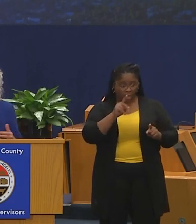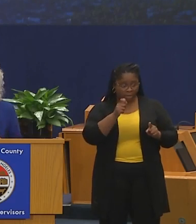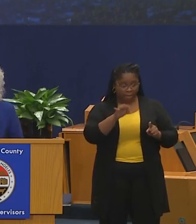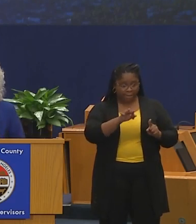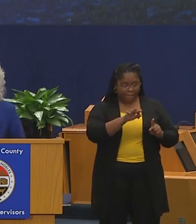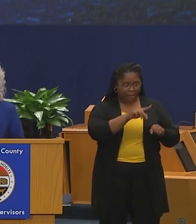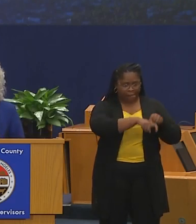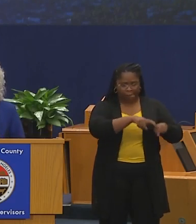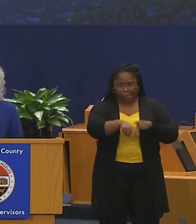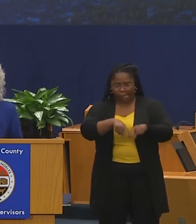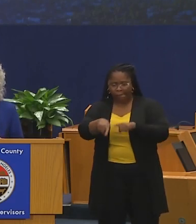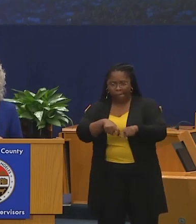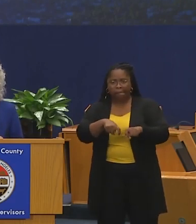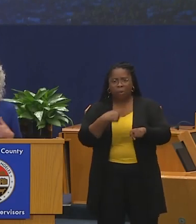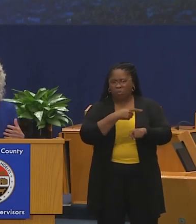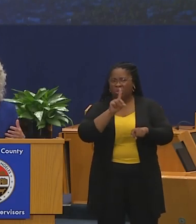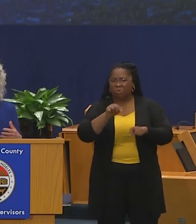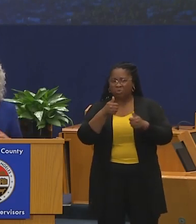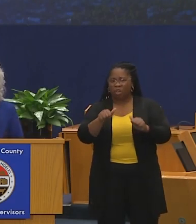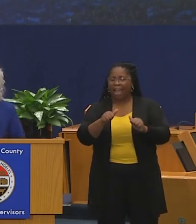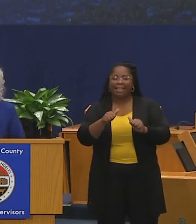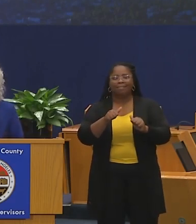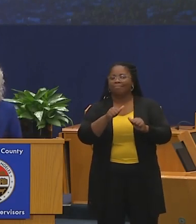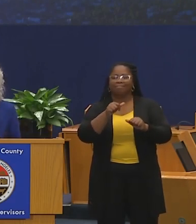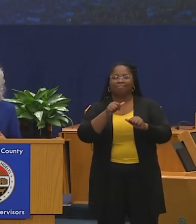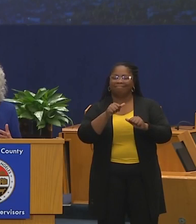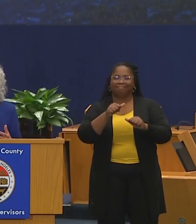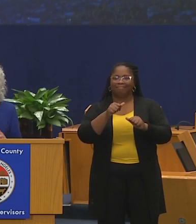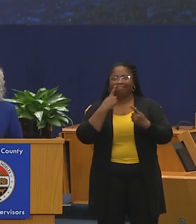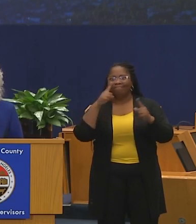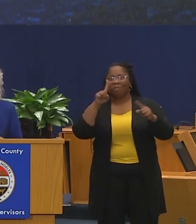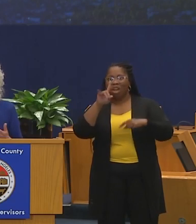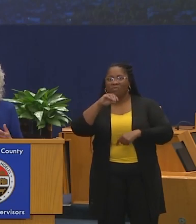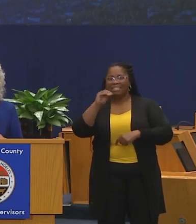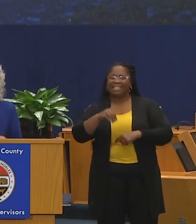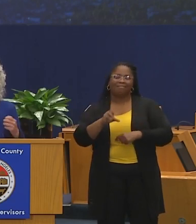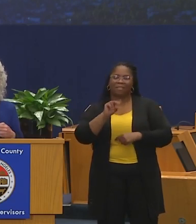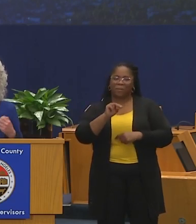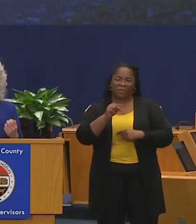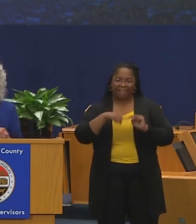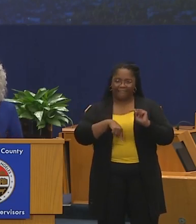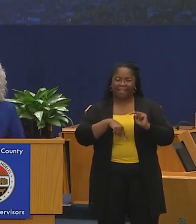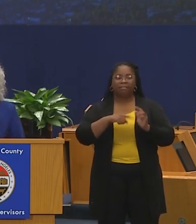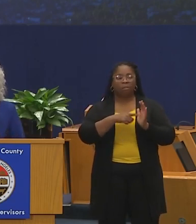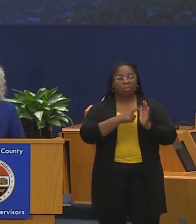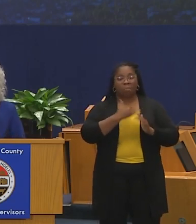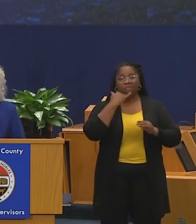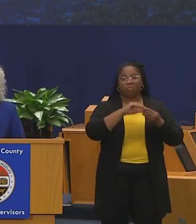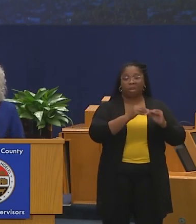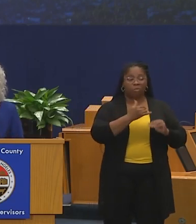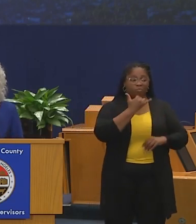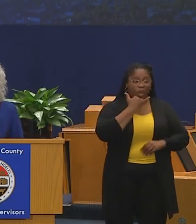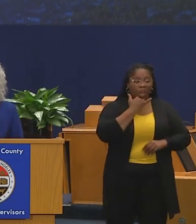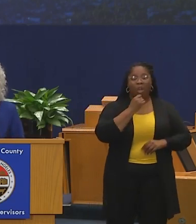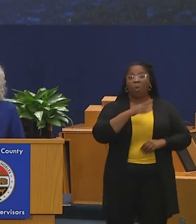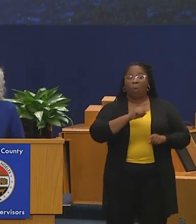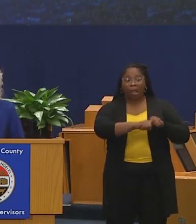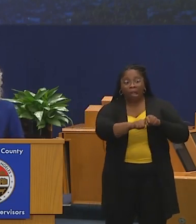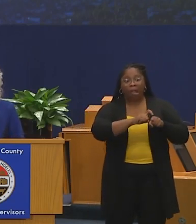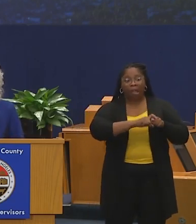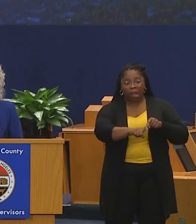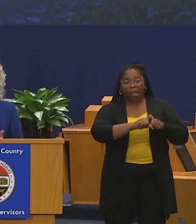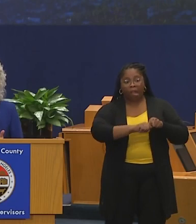to everybody because sometimes their phones numbers are wrong, and other times they don't actually respond to our calls.